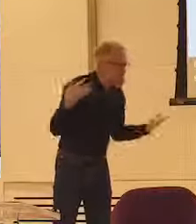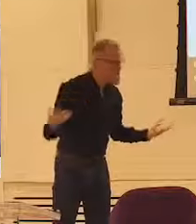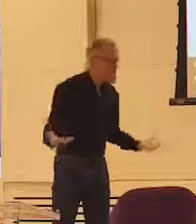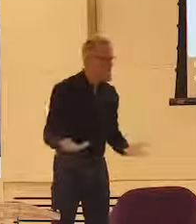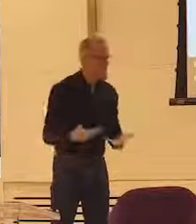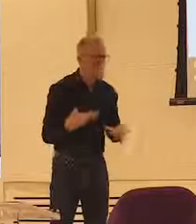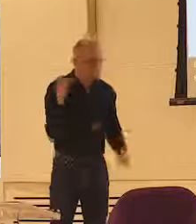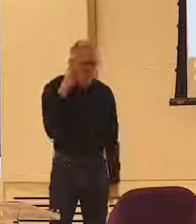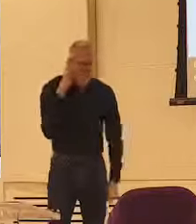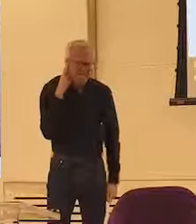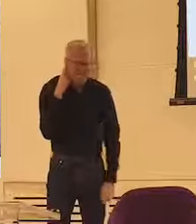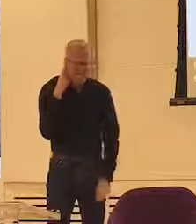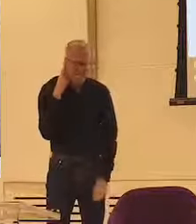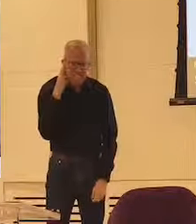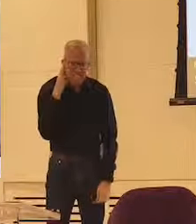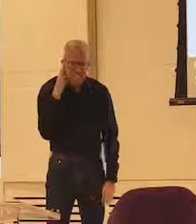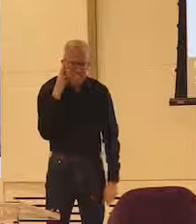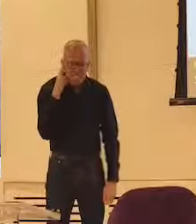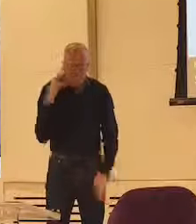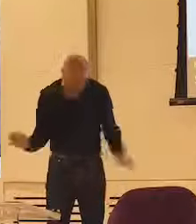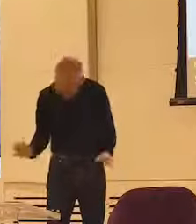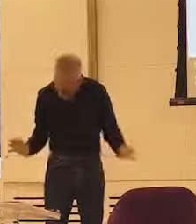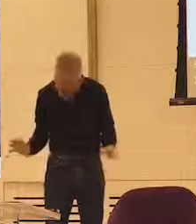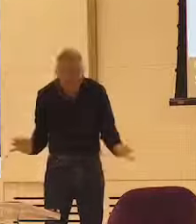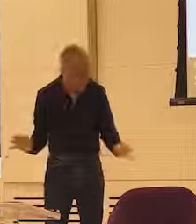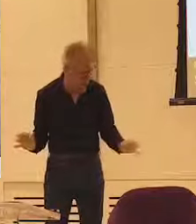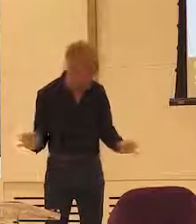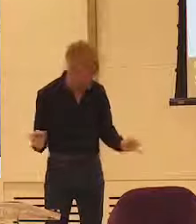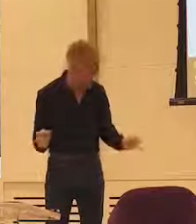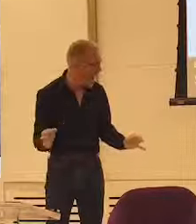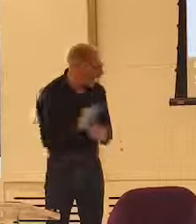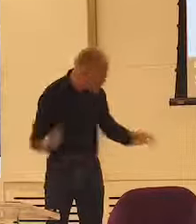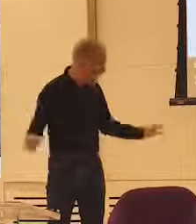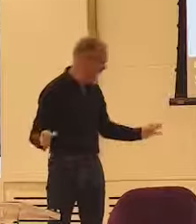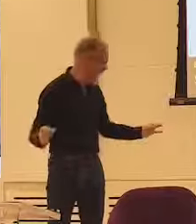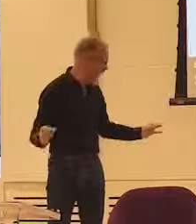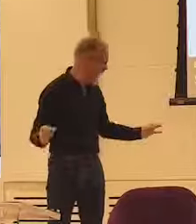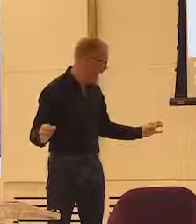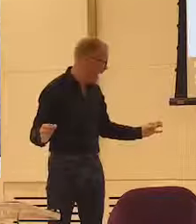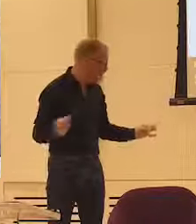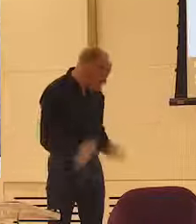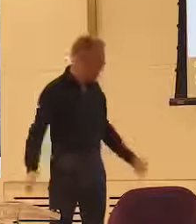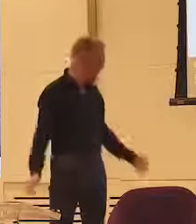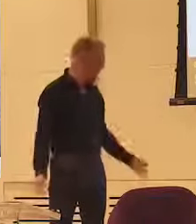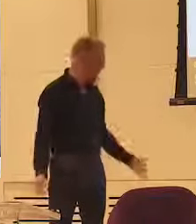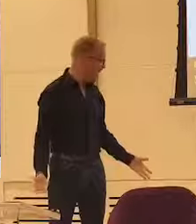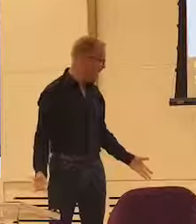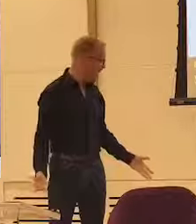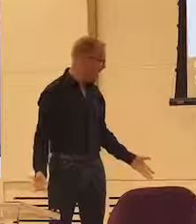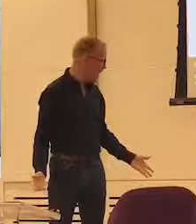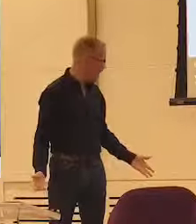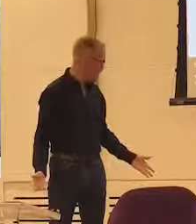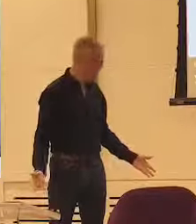taste of that. Where is the deaf taste? There's none. It doesn't taste deaf at